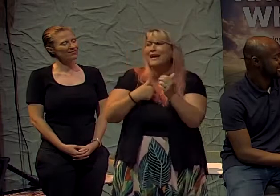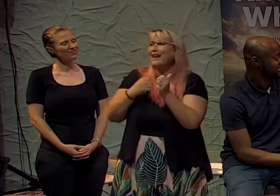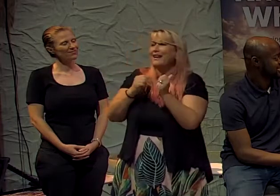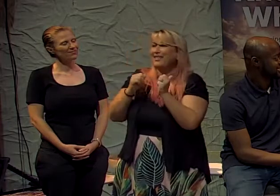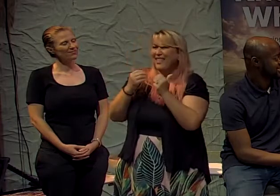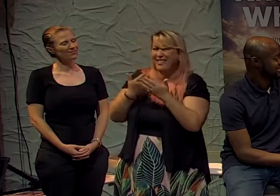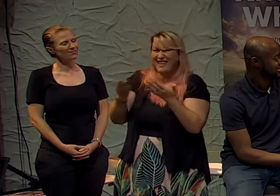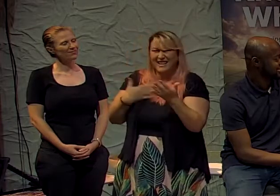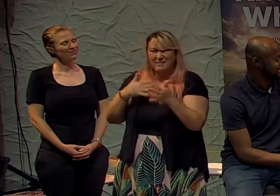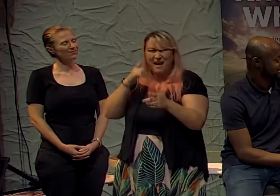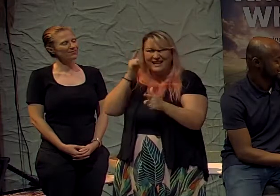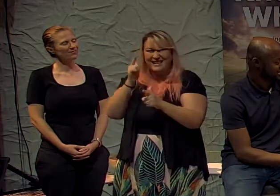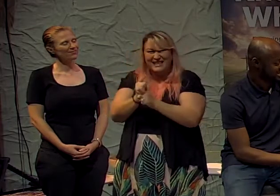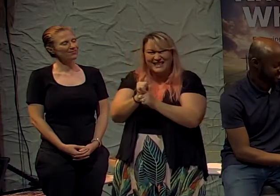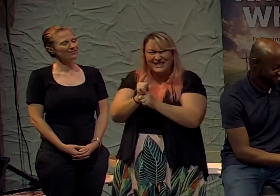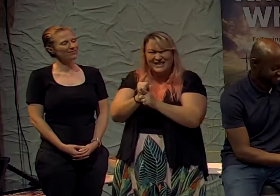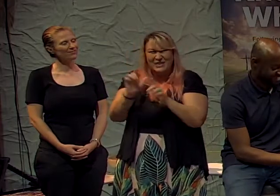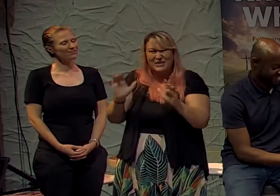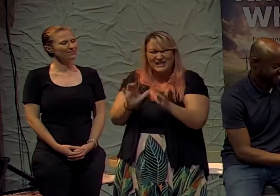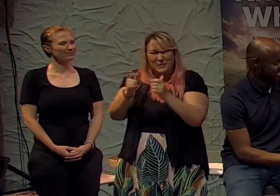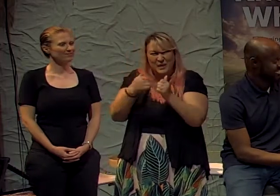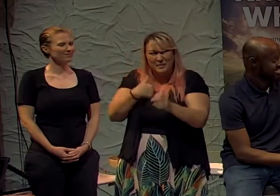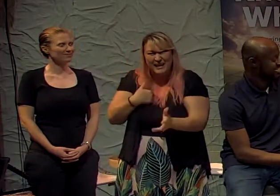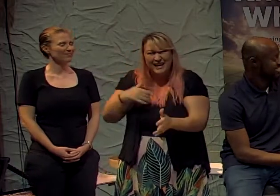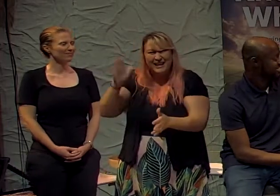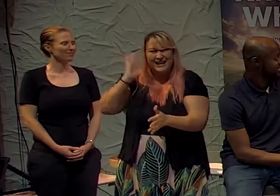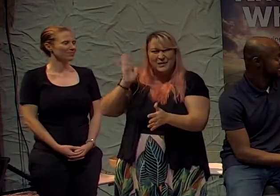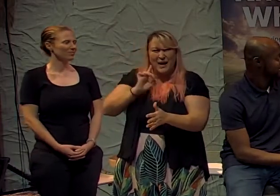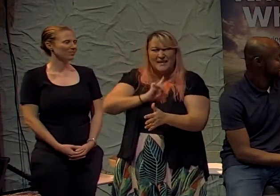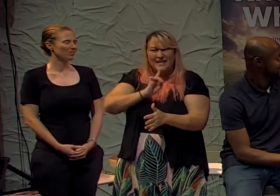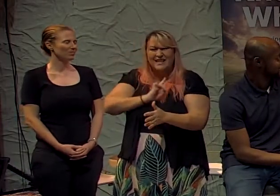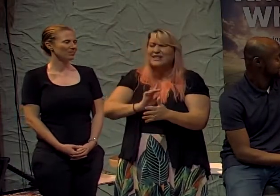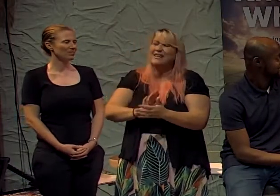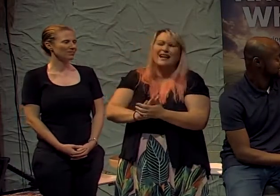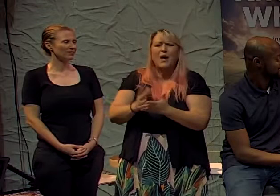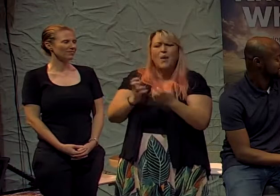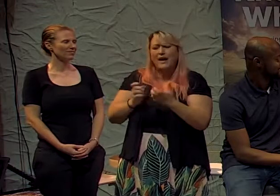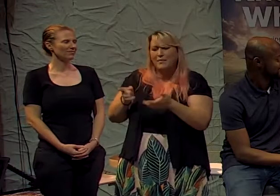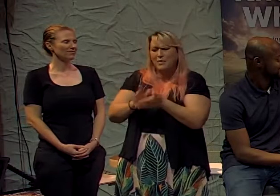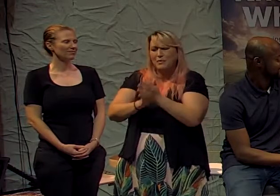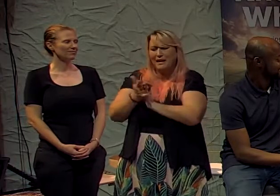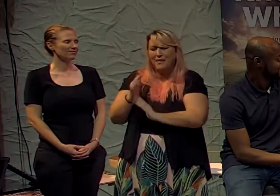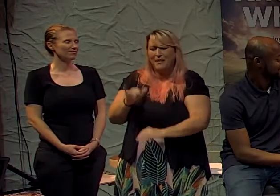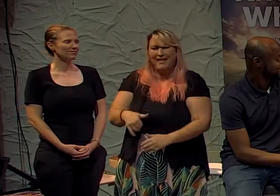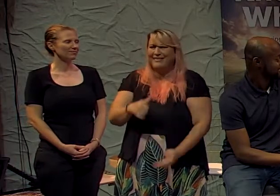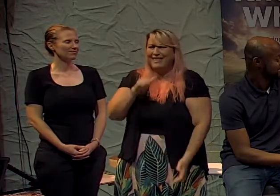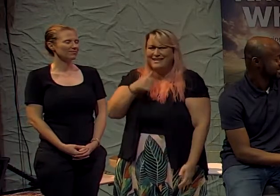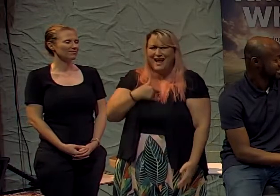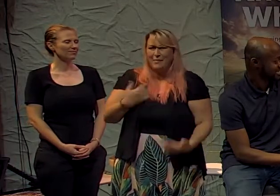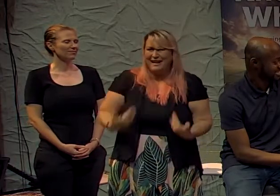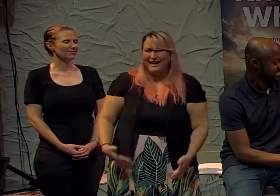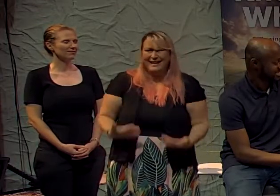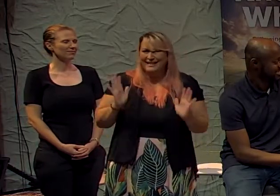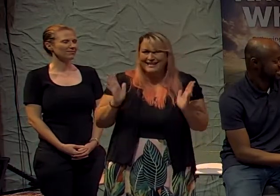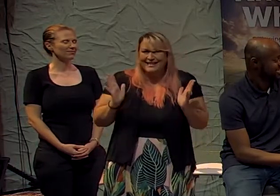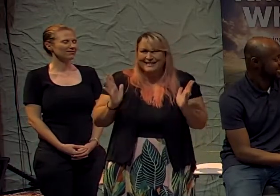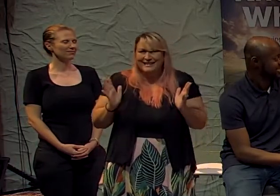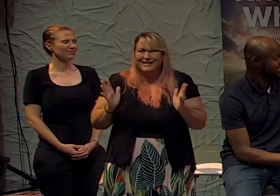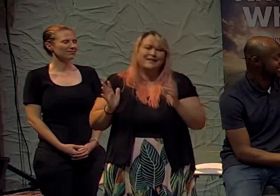sisters would do when I was single. I wanted him to be that. And he's like, that's not me.